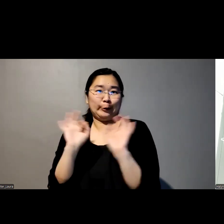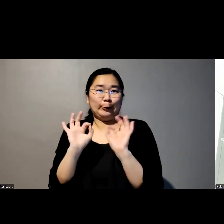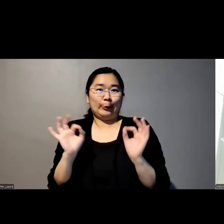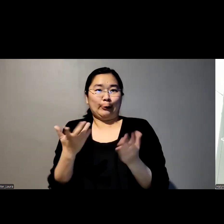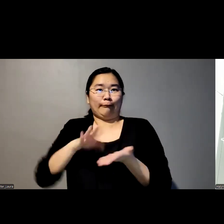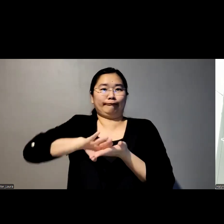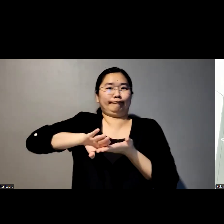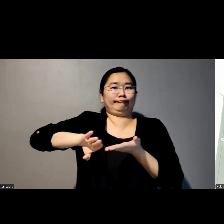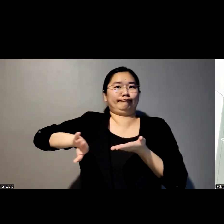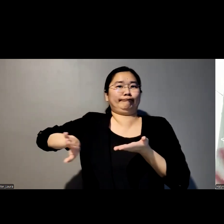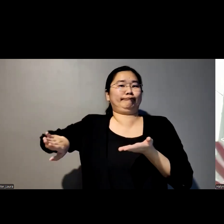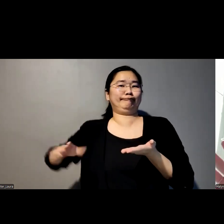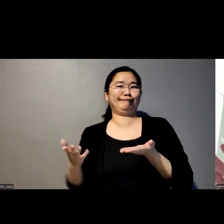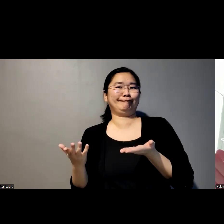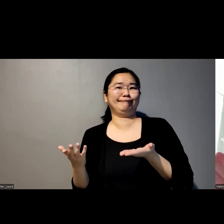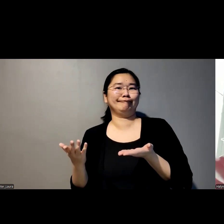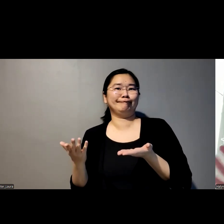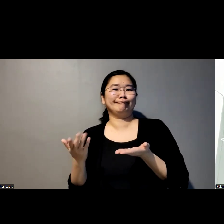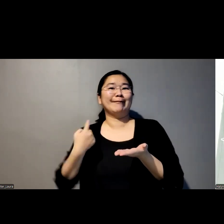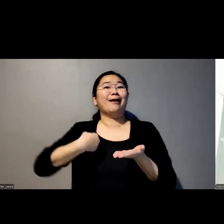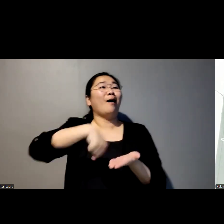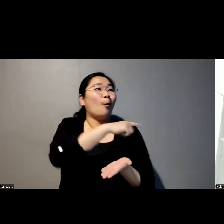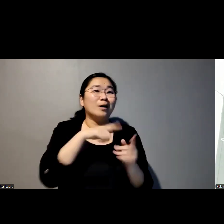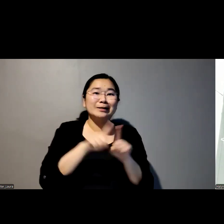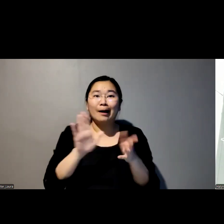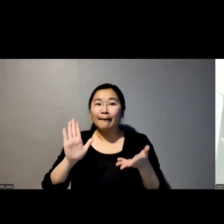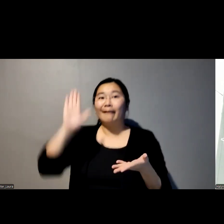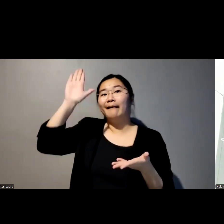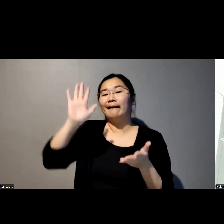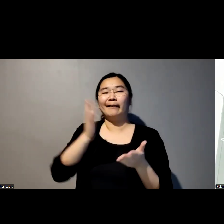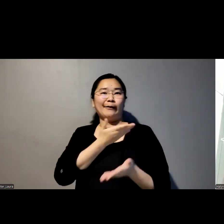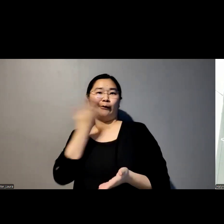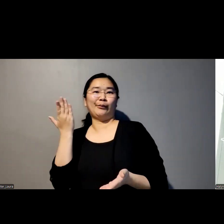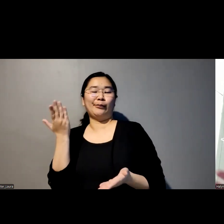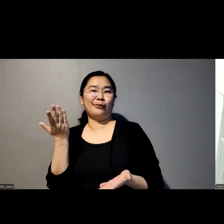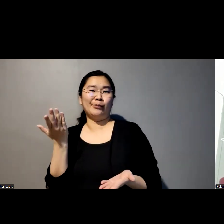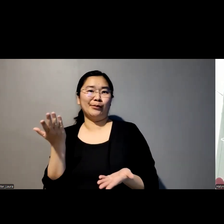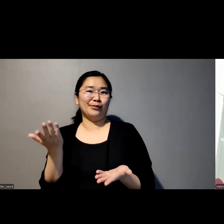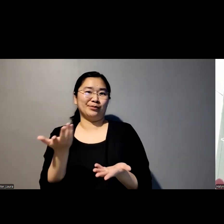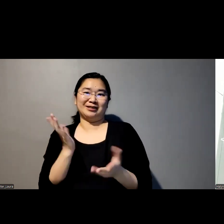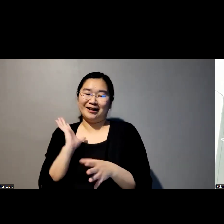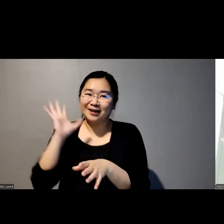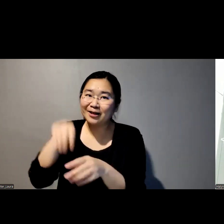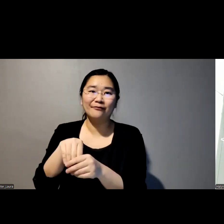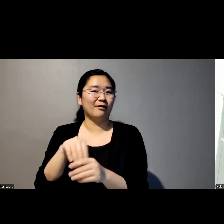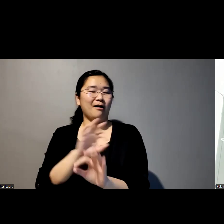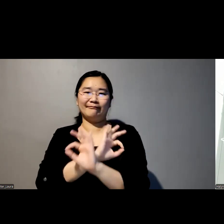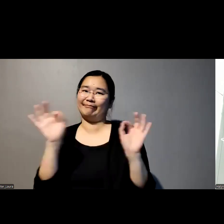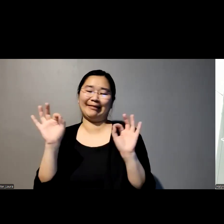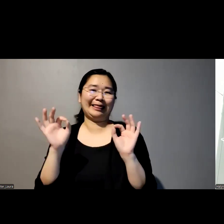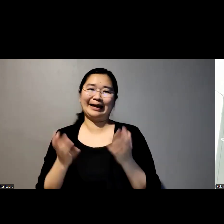Like, I think I'm against using word inclusive in Ukraine until we get rid of the fenced places. How can we talk